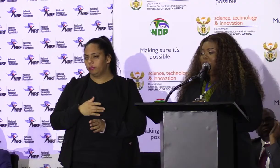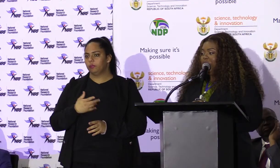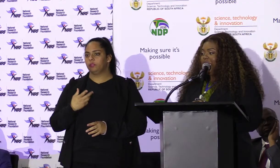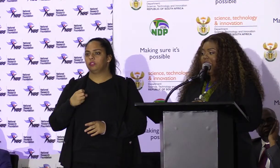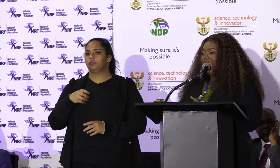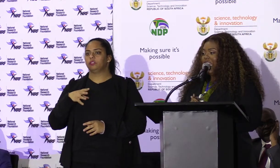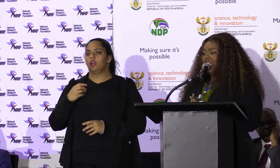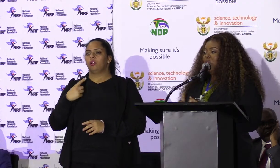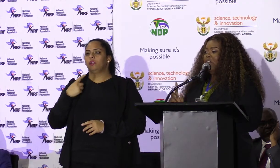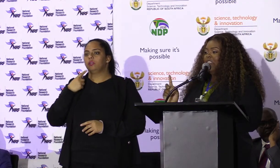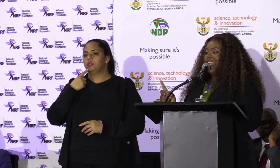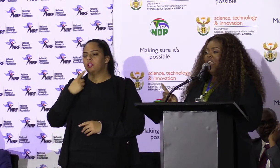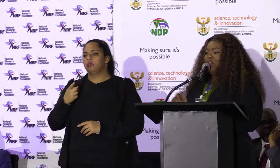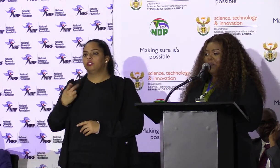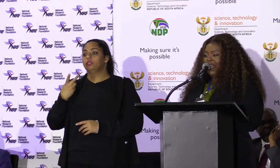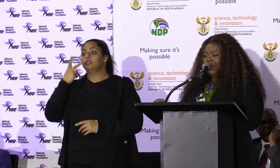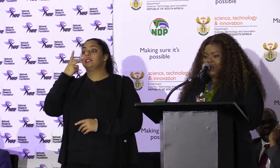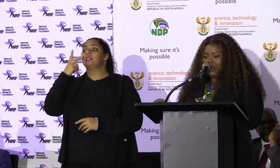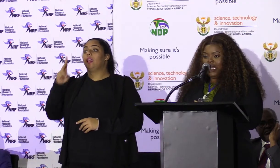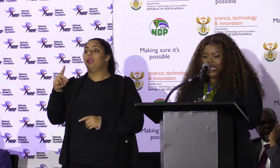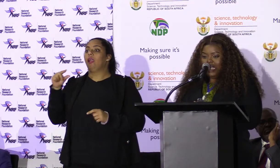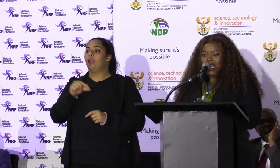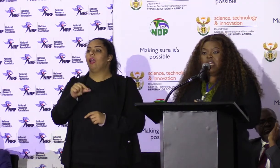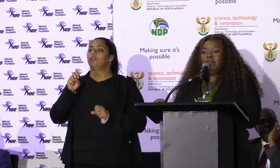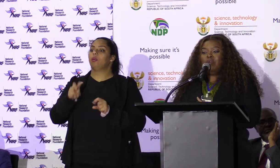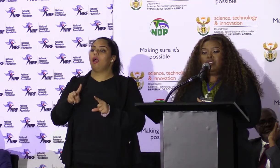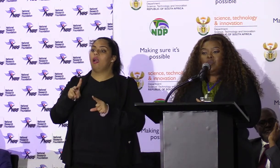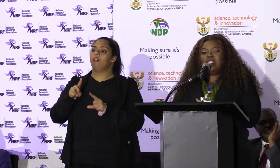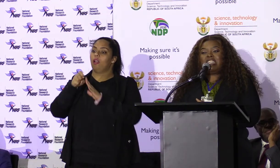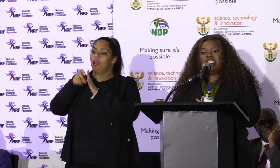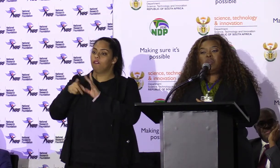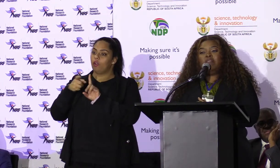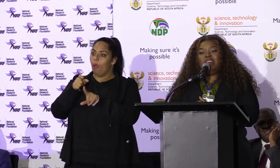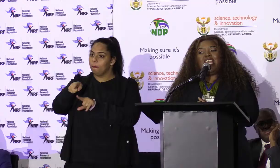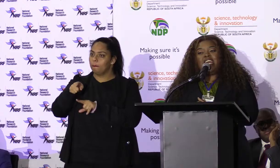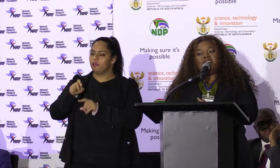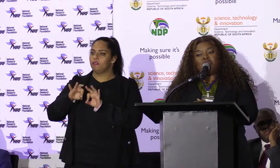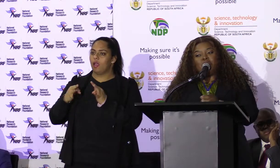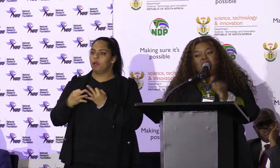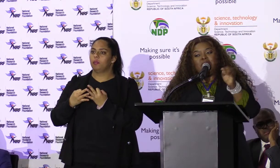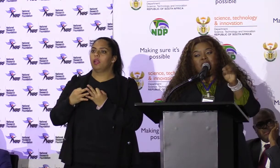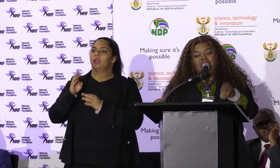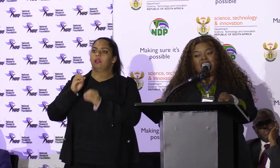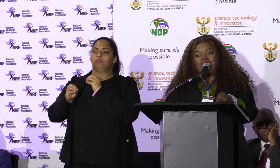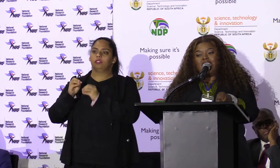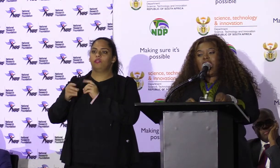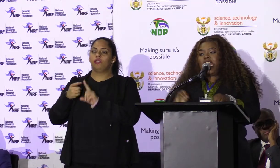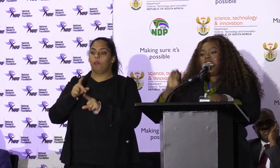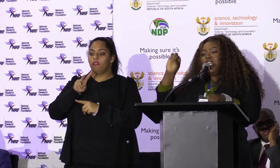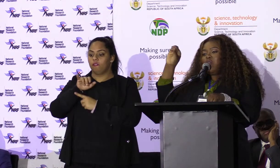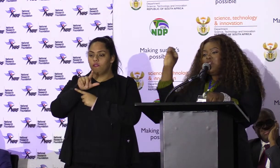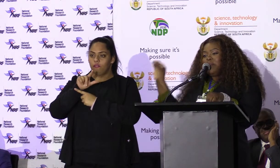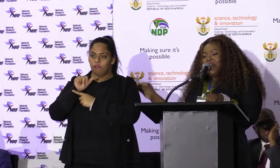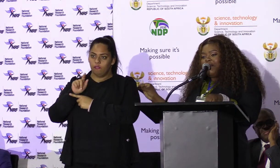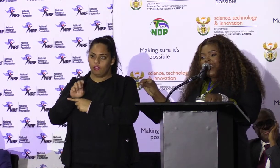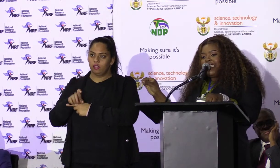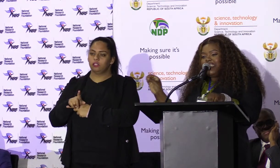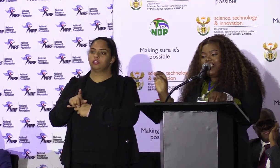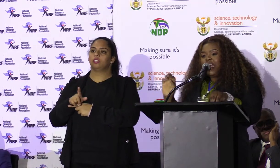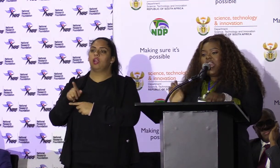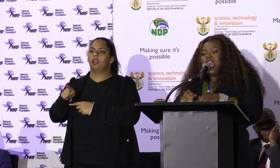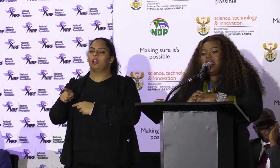instead of producing a grade 12 learner from that family, he produced grade 12 learners from the village and the close